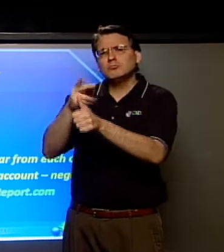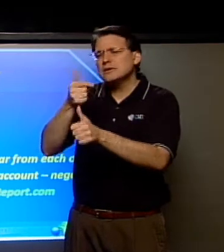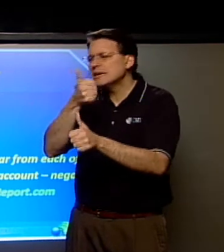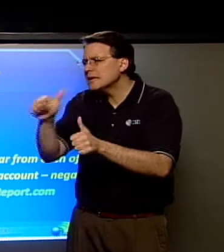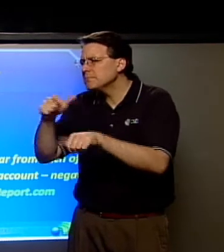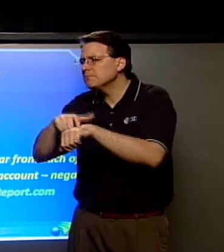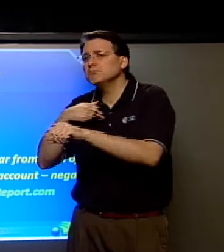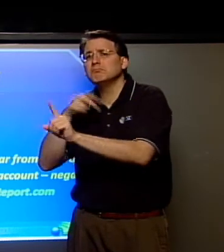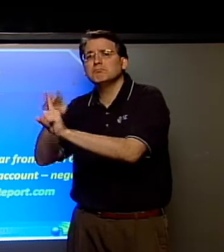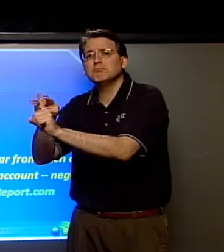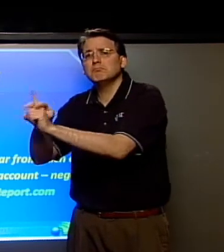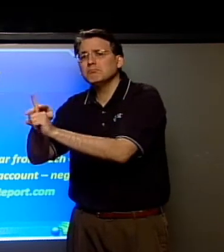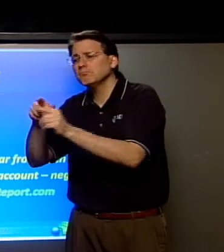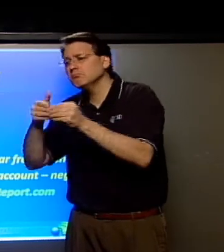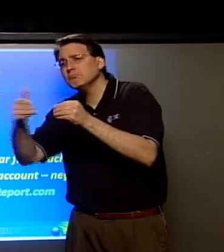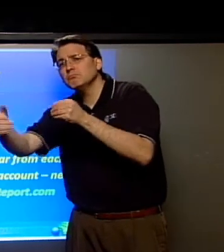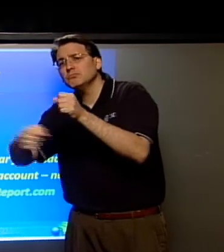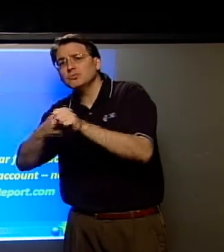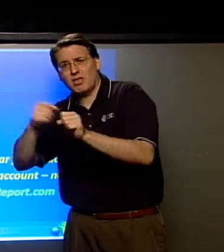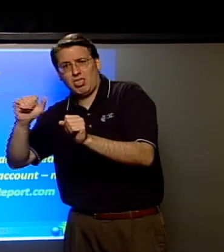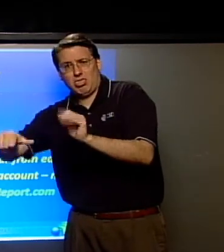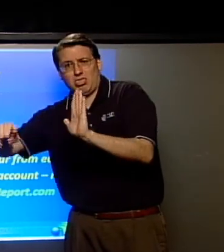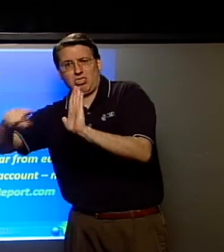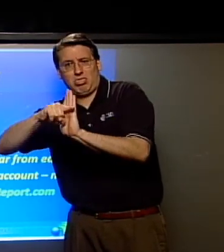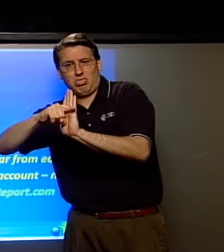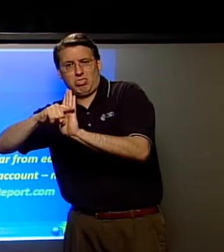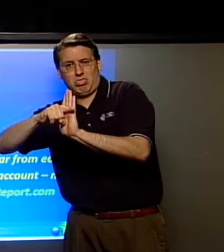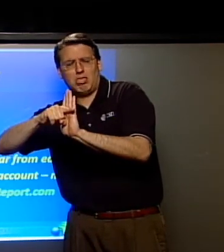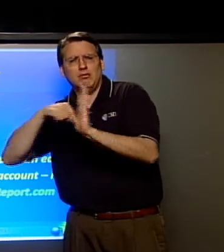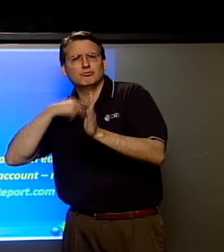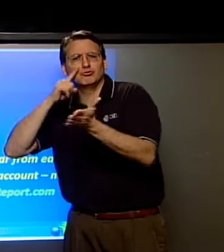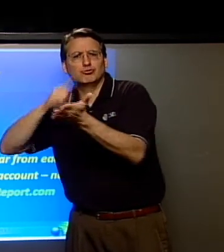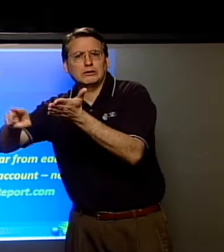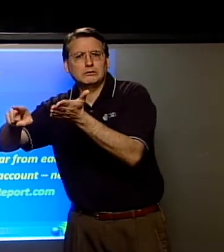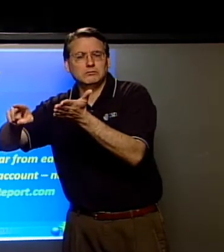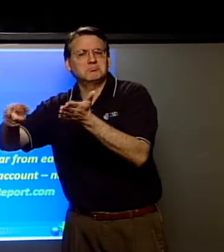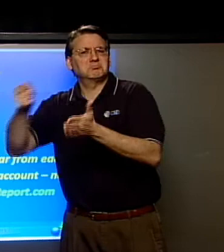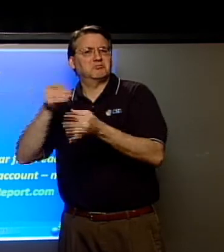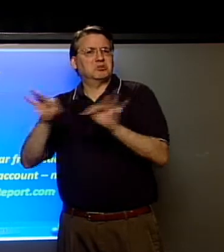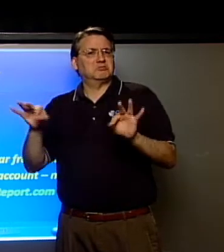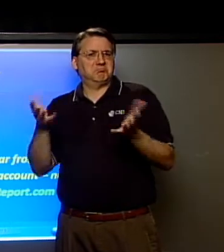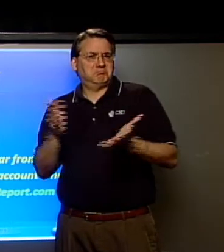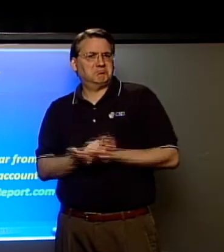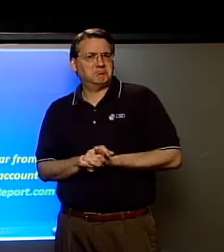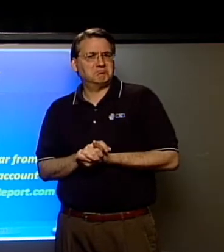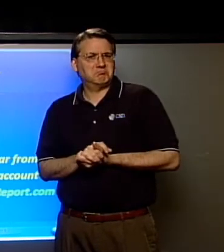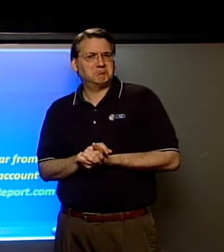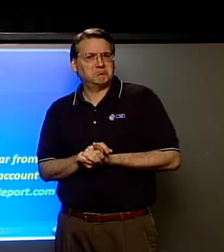would suggest doing it once a year. Anything more than that is probably going to cost you money, but once a year is probably enough.